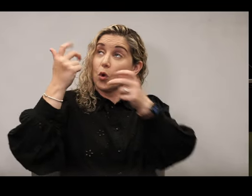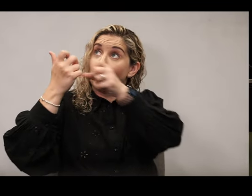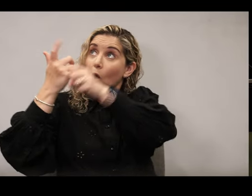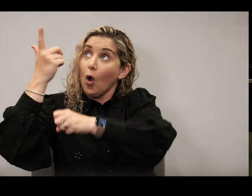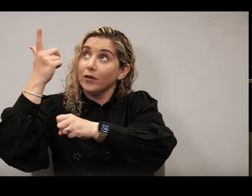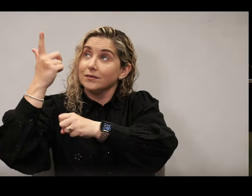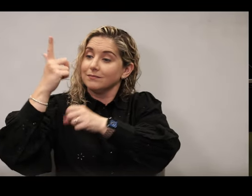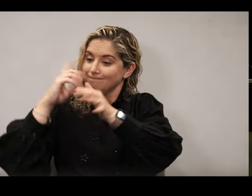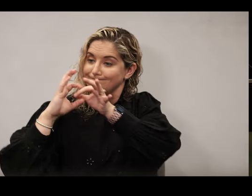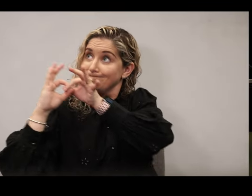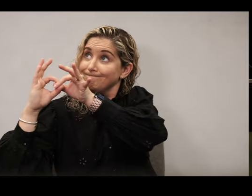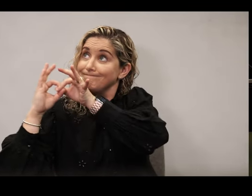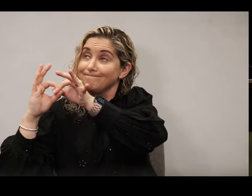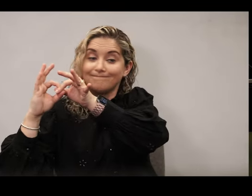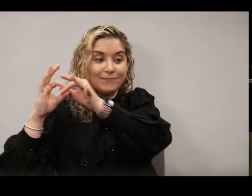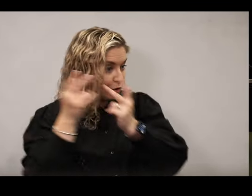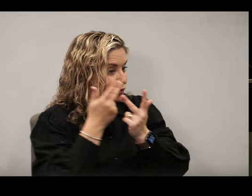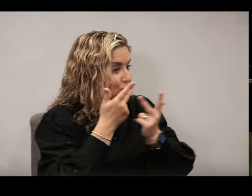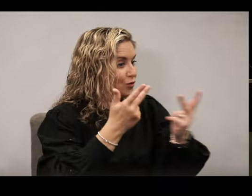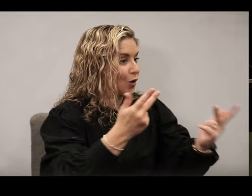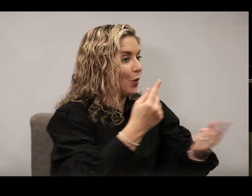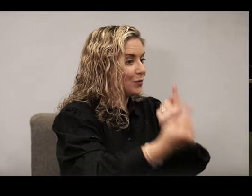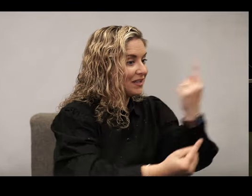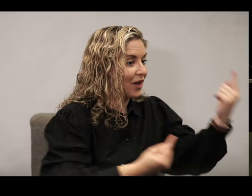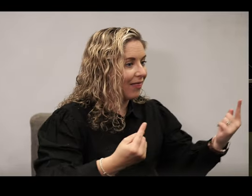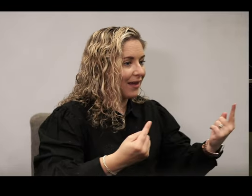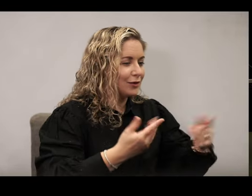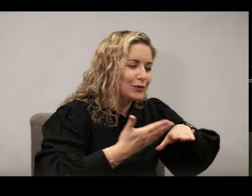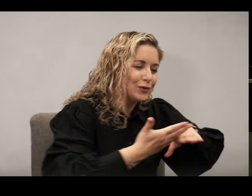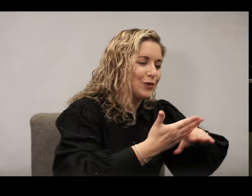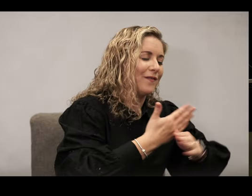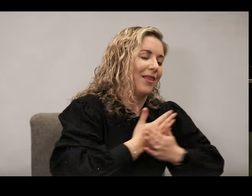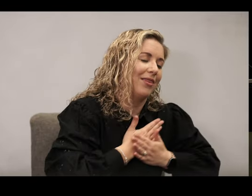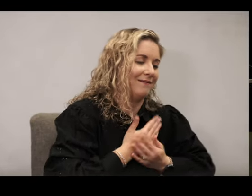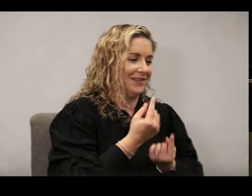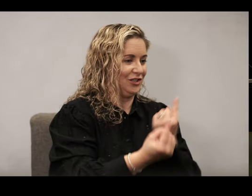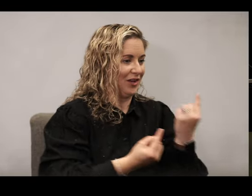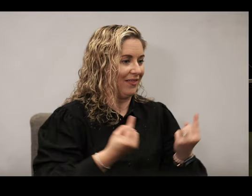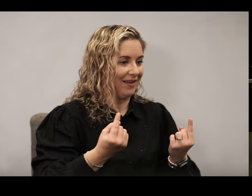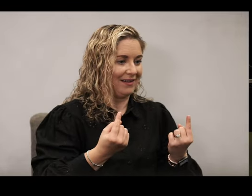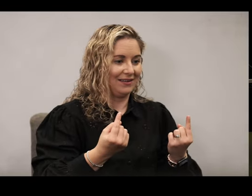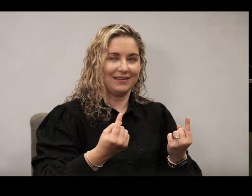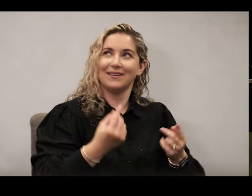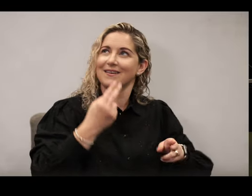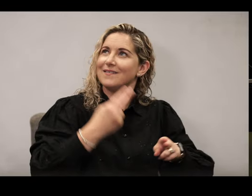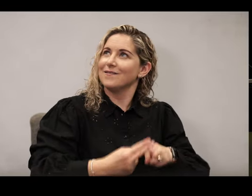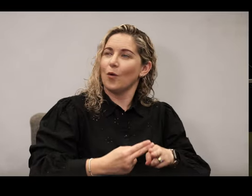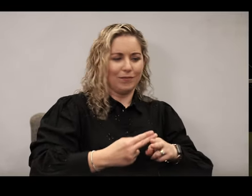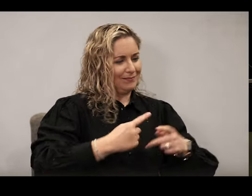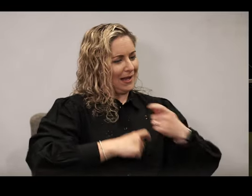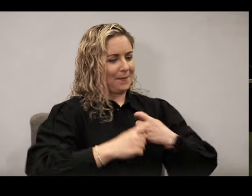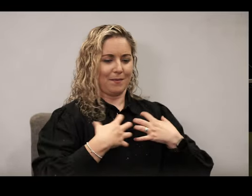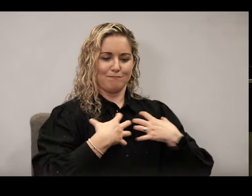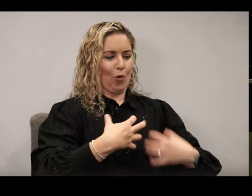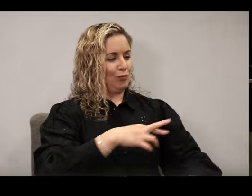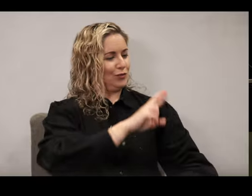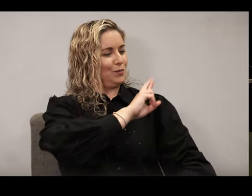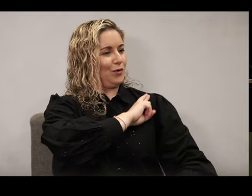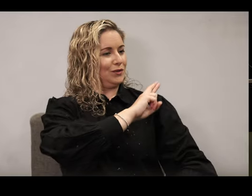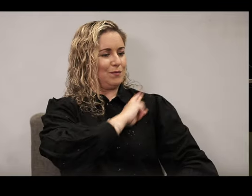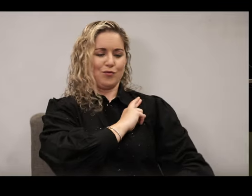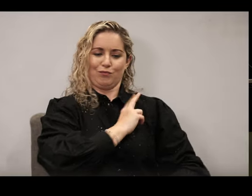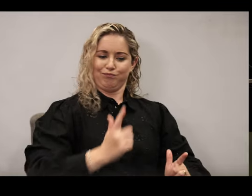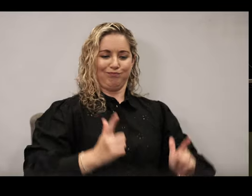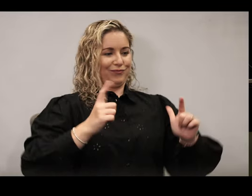growing loving obedience, towards each other, growing loving service, towards creation, growing loving rule. That's what's happening to you right now if you're a